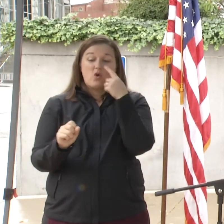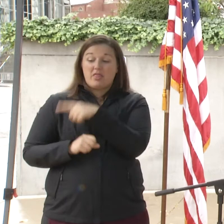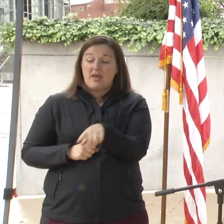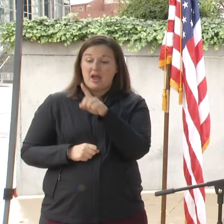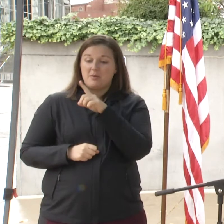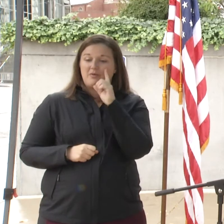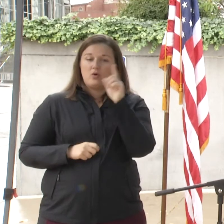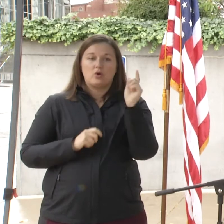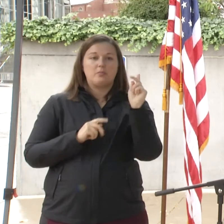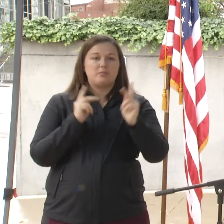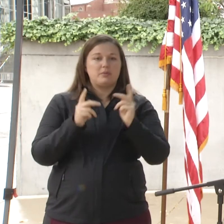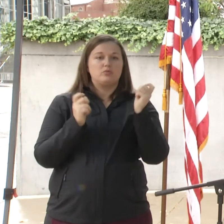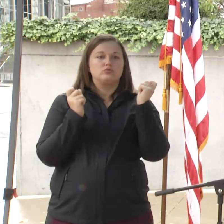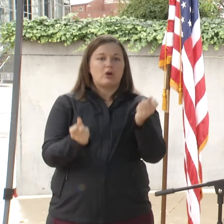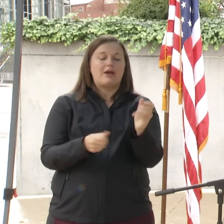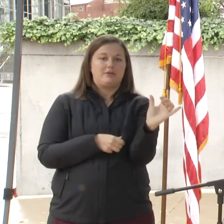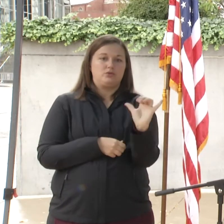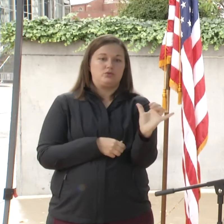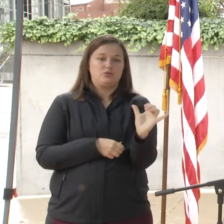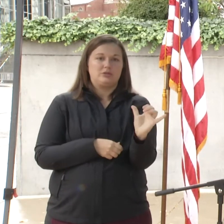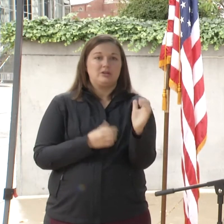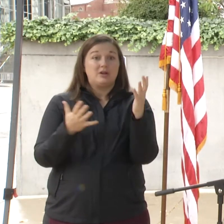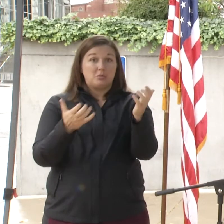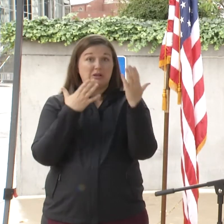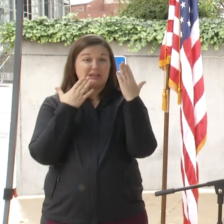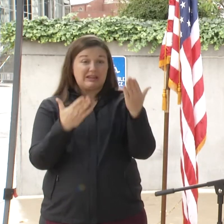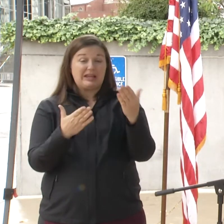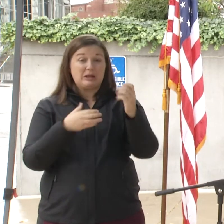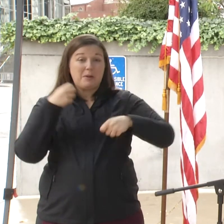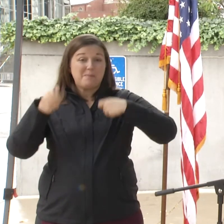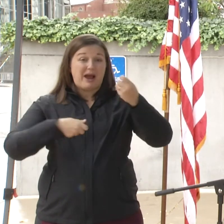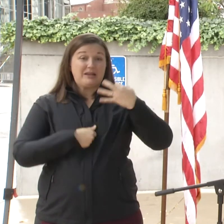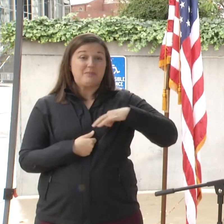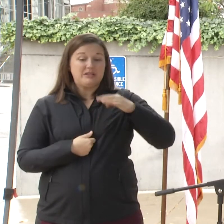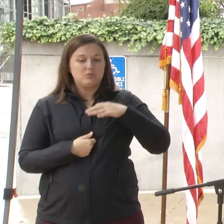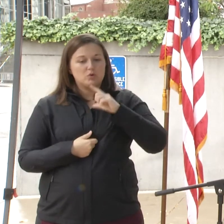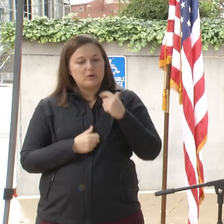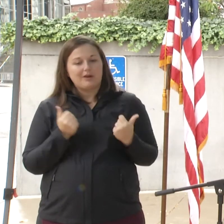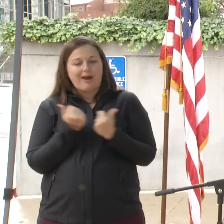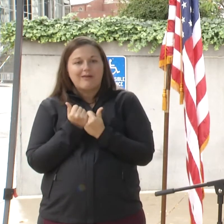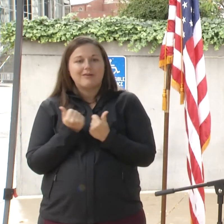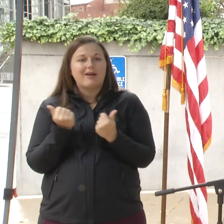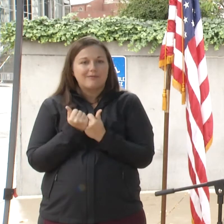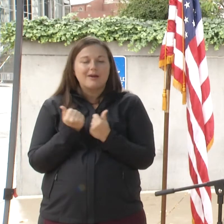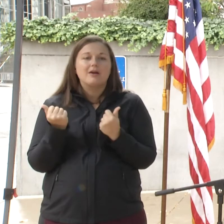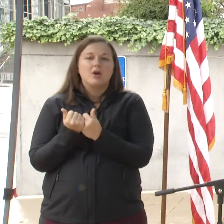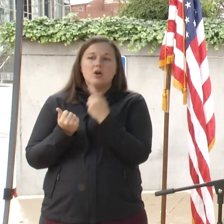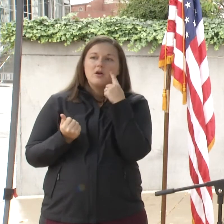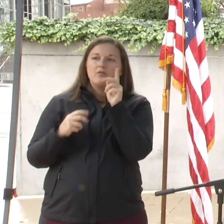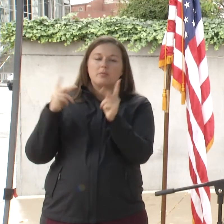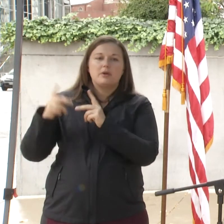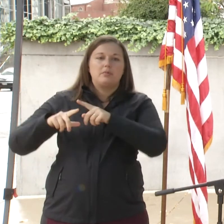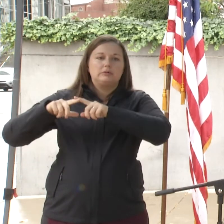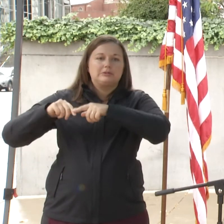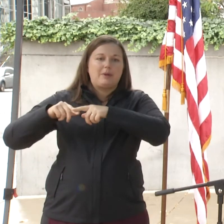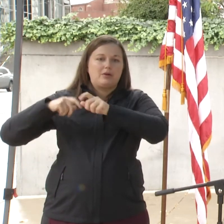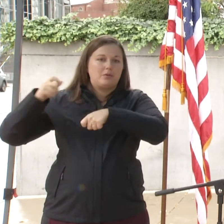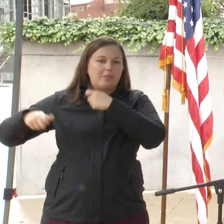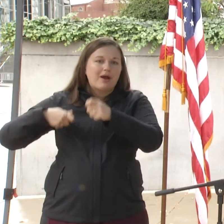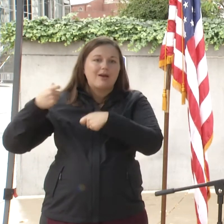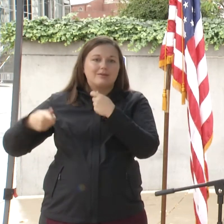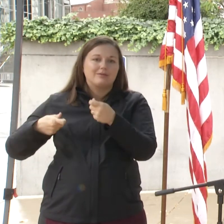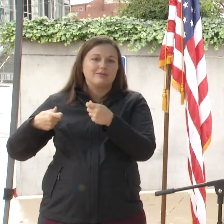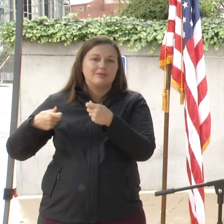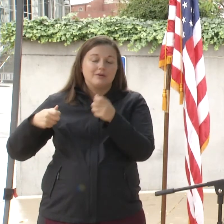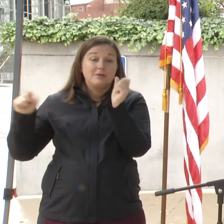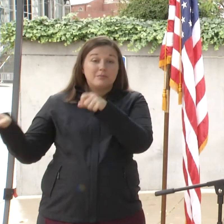who are driving a car in downtown. I want to thank Bike Pittsburgh for being the advocate of those who rely upon bikes in